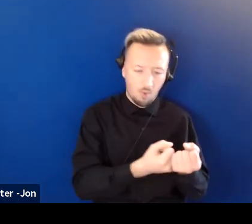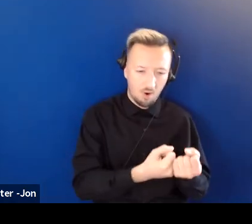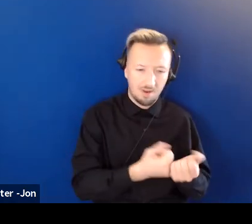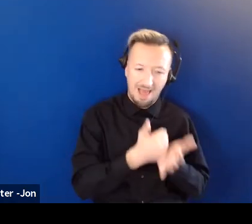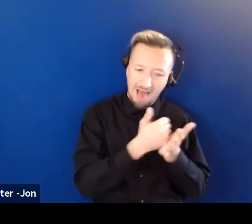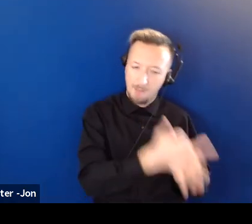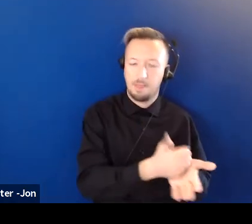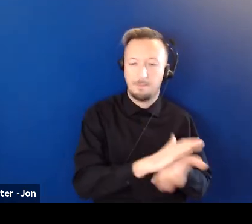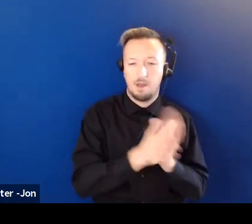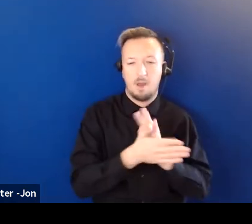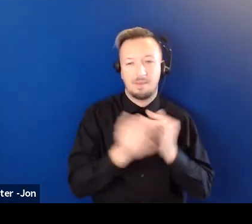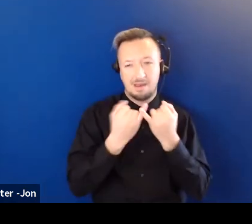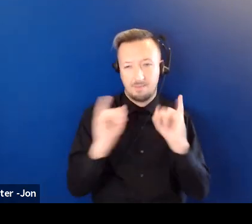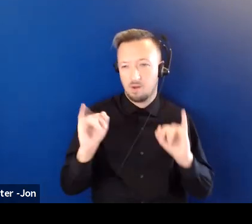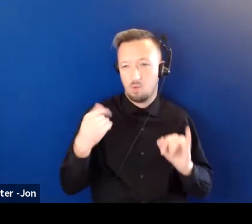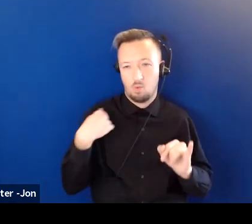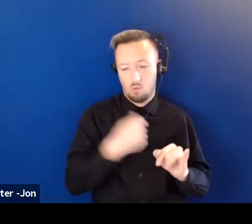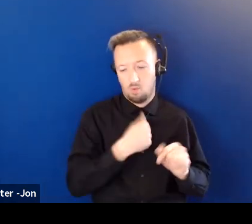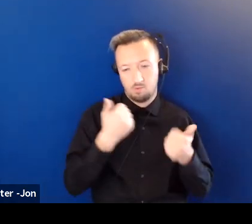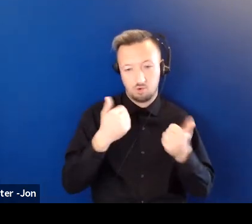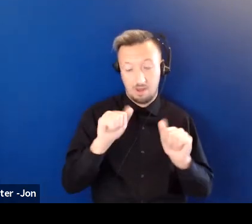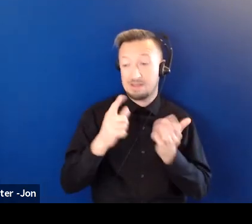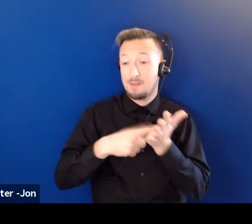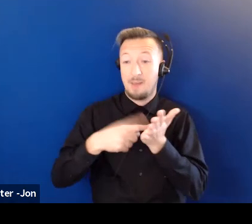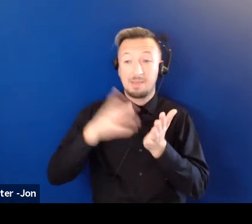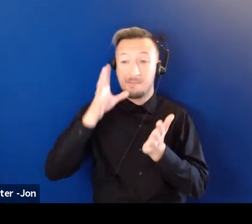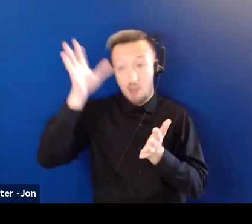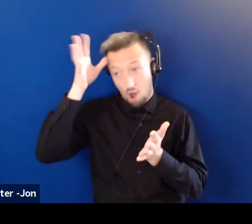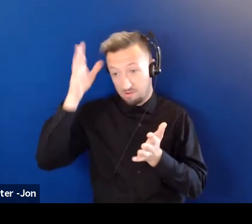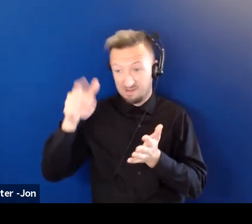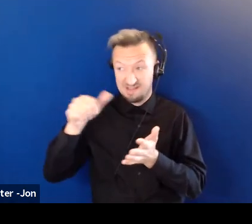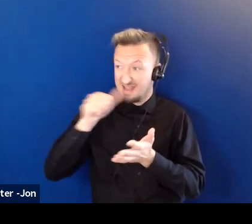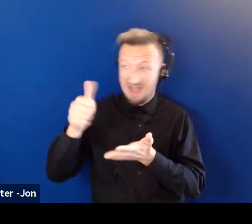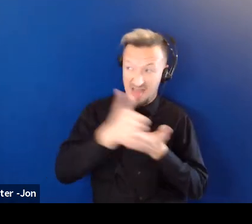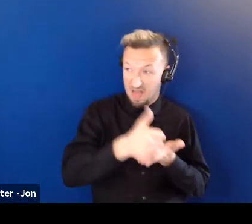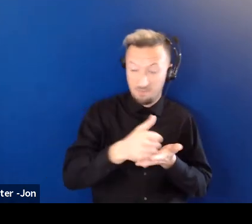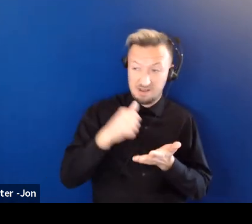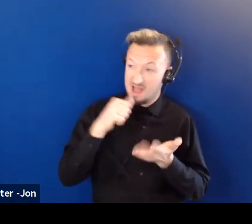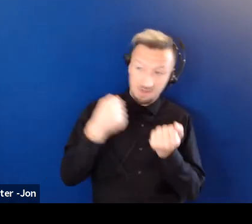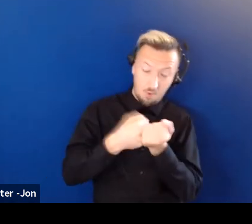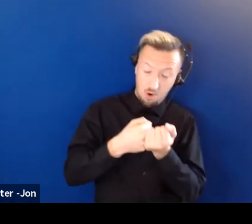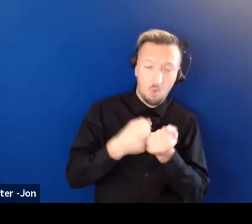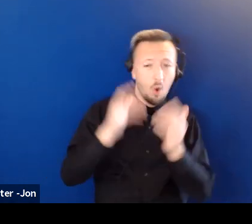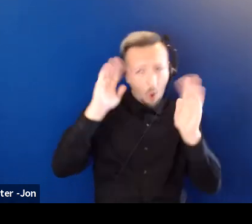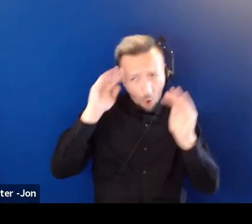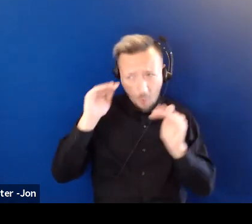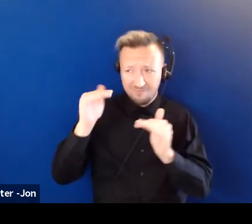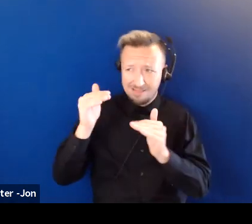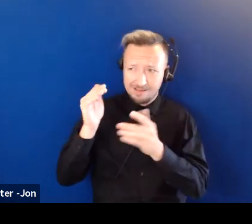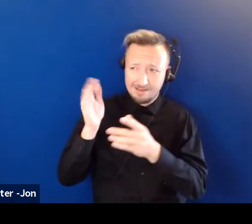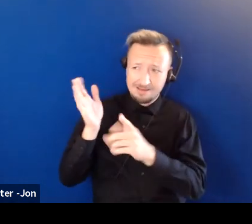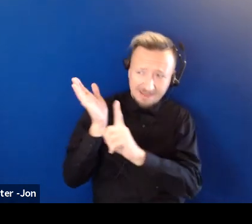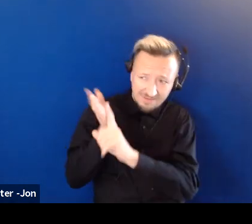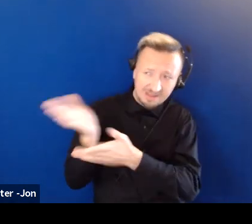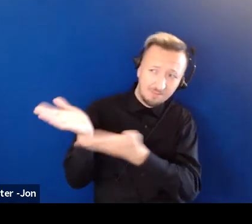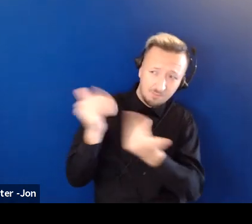will find ways to do that, whether a parent is on board or not. Hopefully, we can get the parent on board with that. But I think